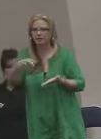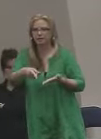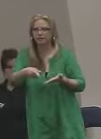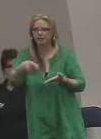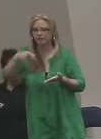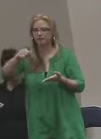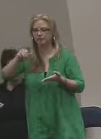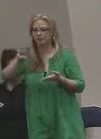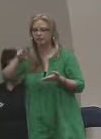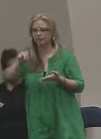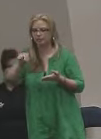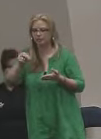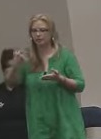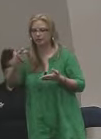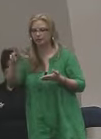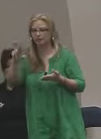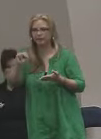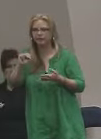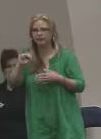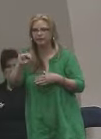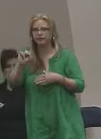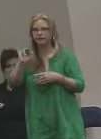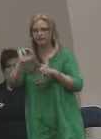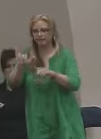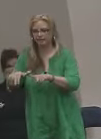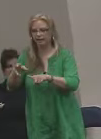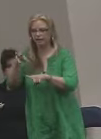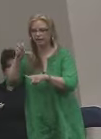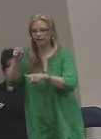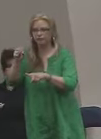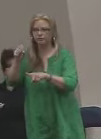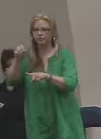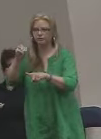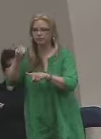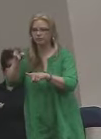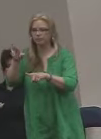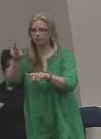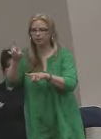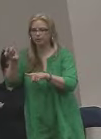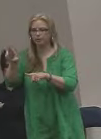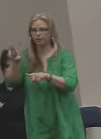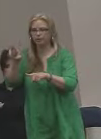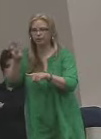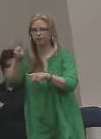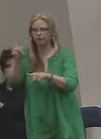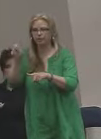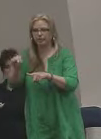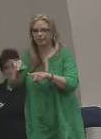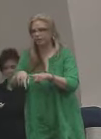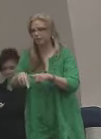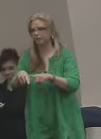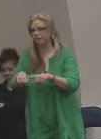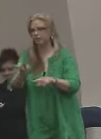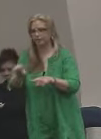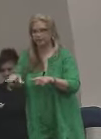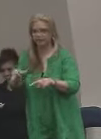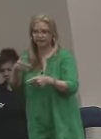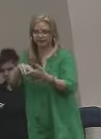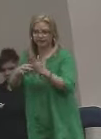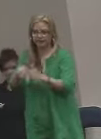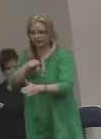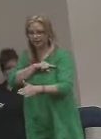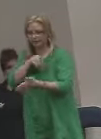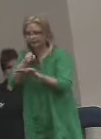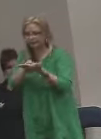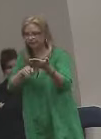pawned a gun that turned out to be the murder weapon, so that made him guilty of some crime, and that goes to show you, I think,